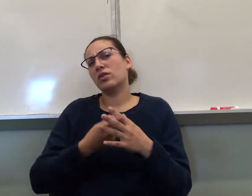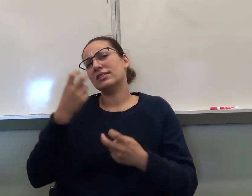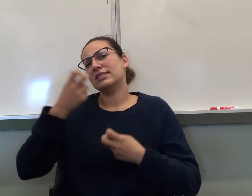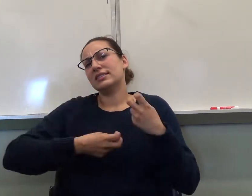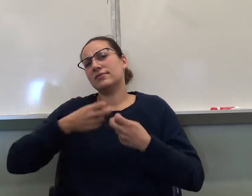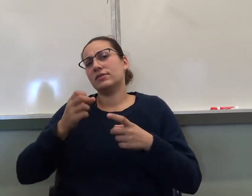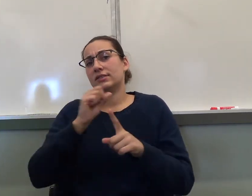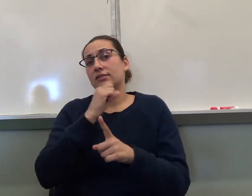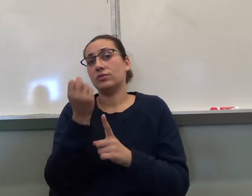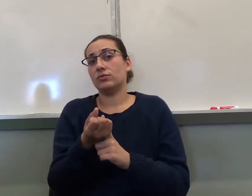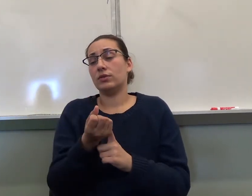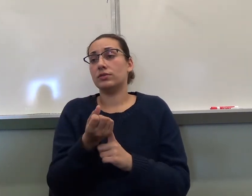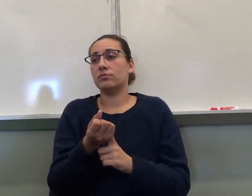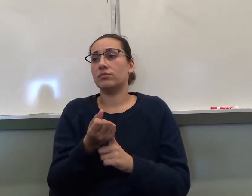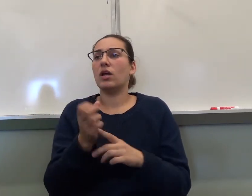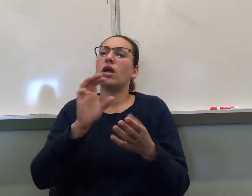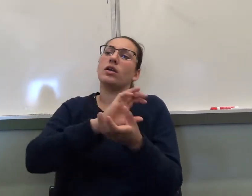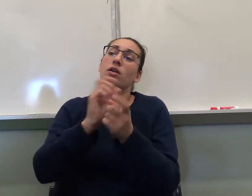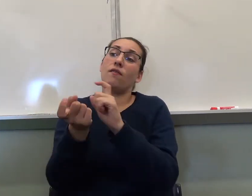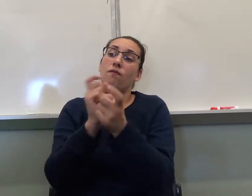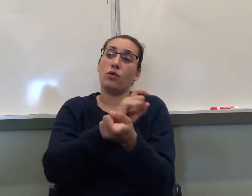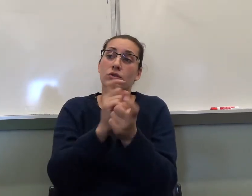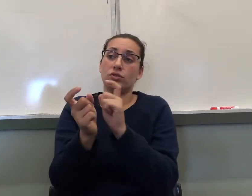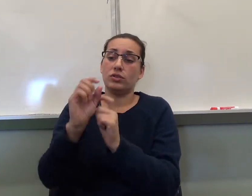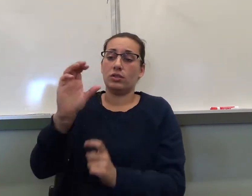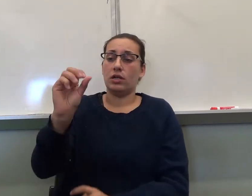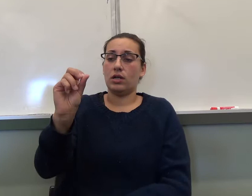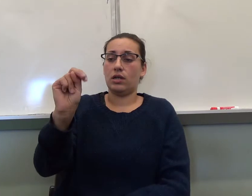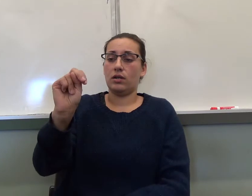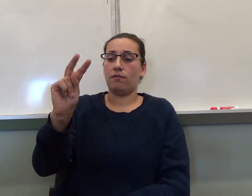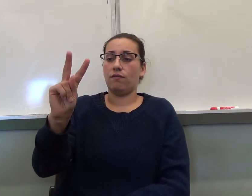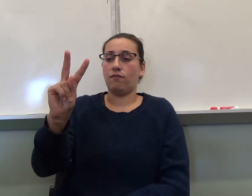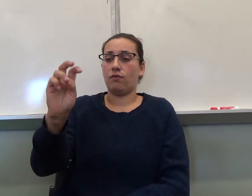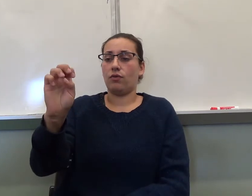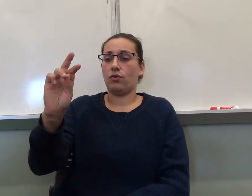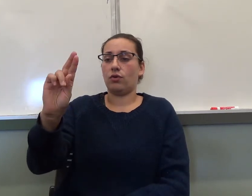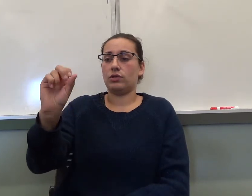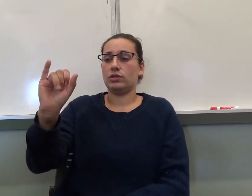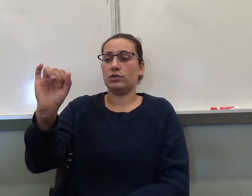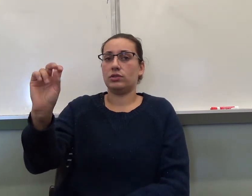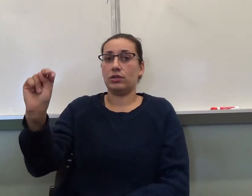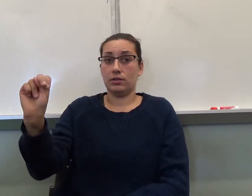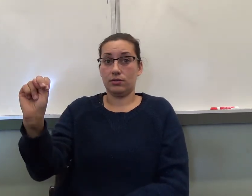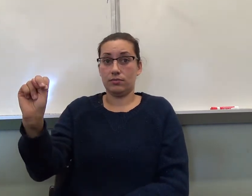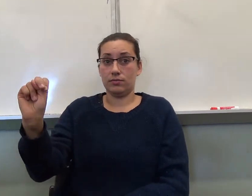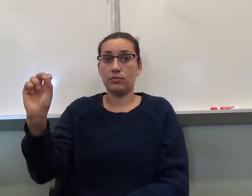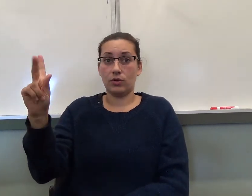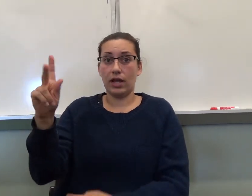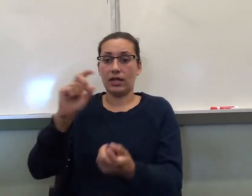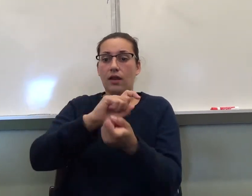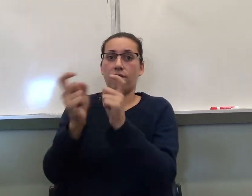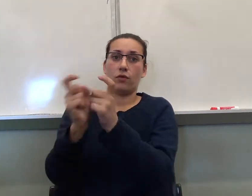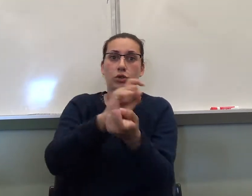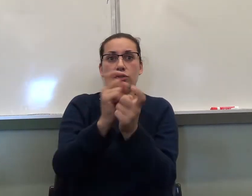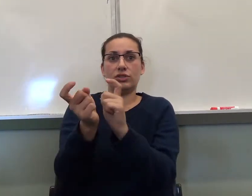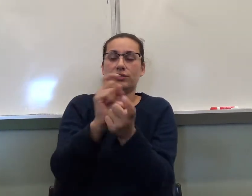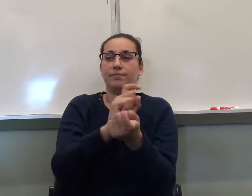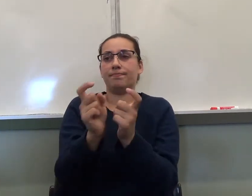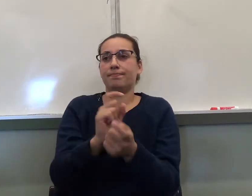using conversion factors. And that's not hard, we just finished doing that with the US customary system, but you can't do that if you really